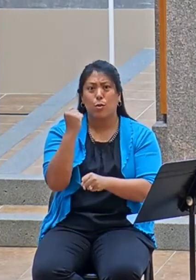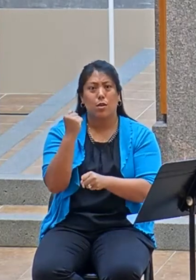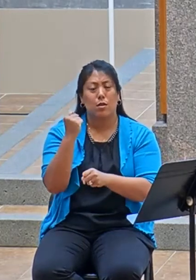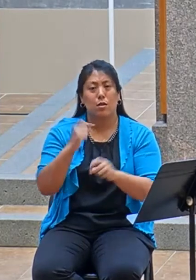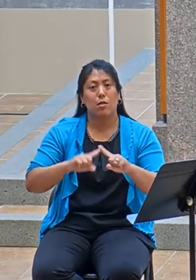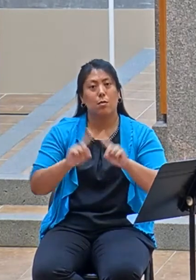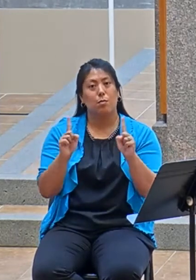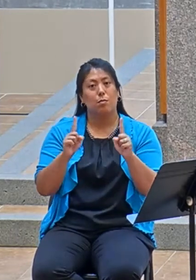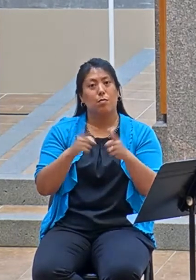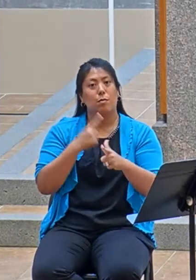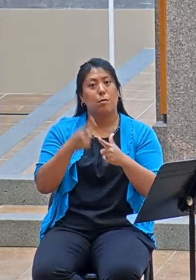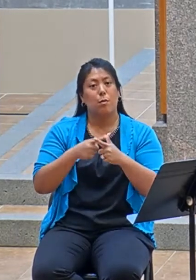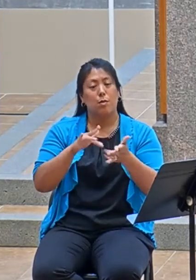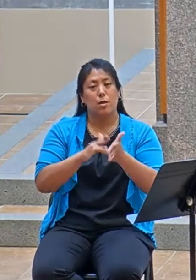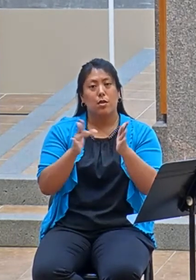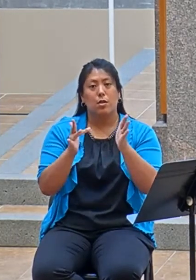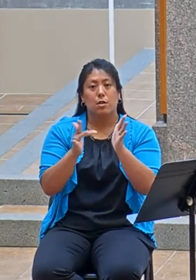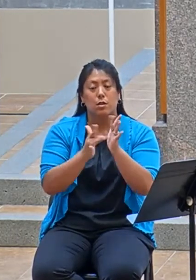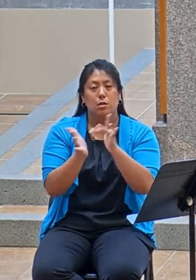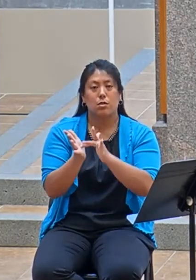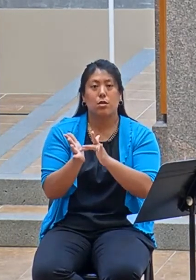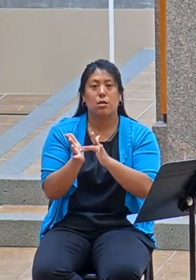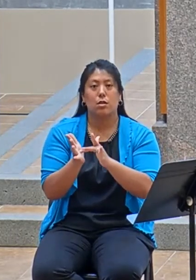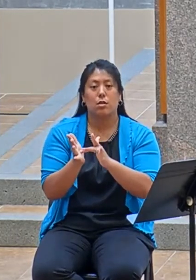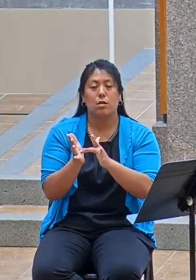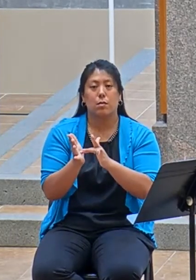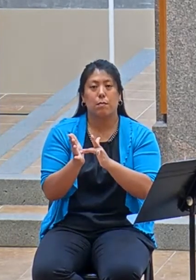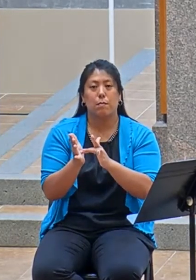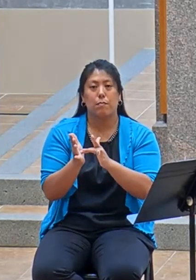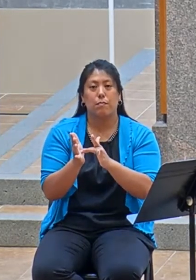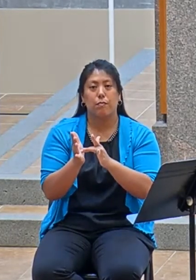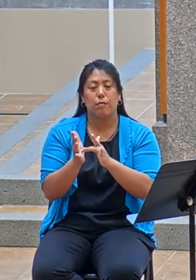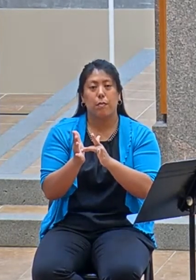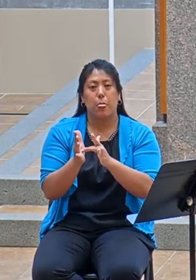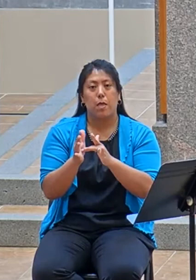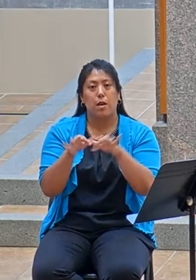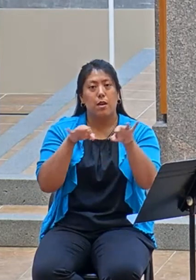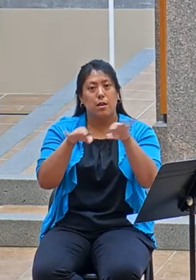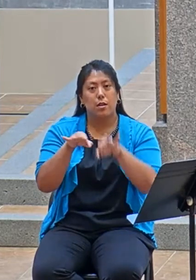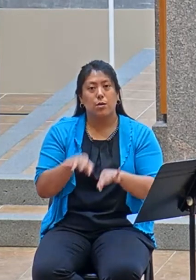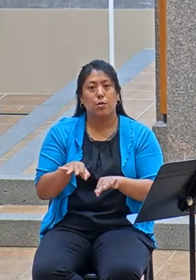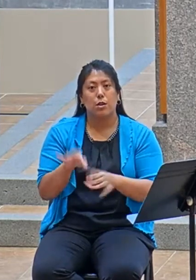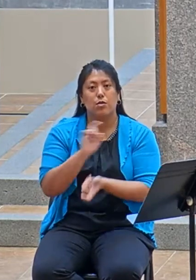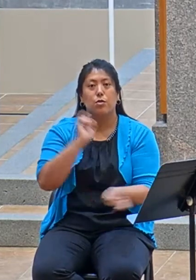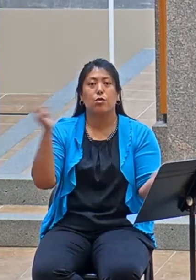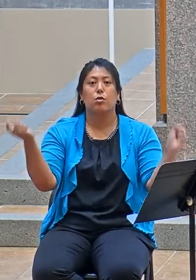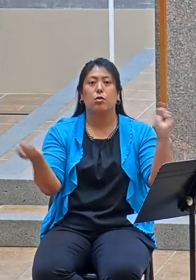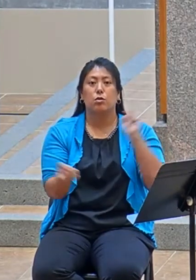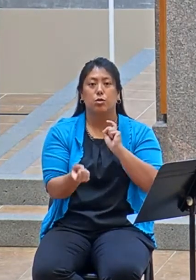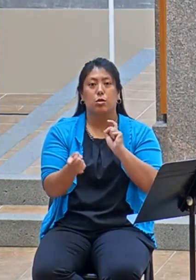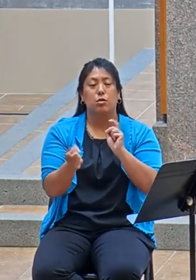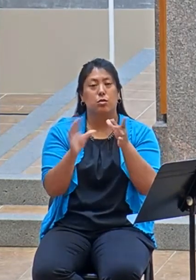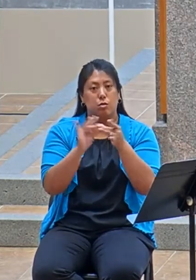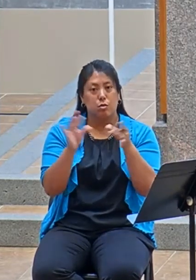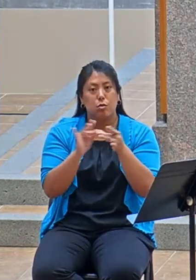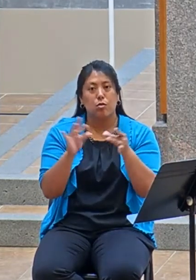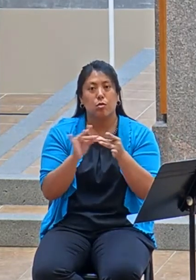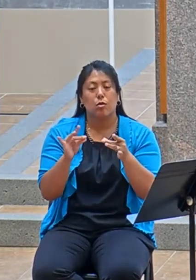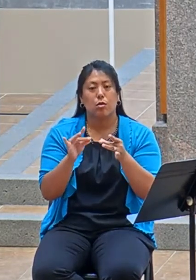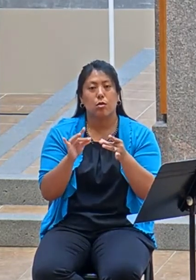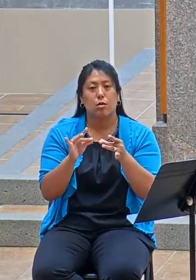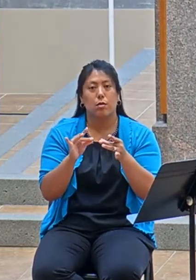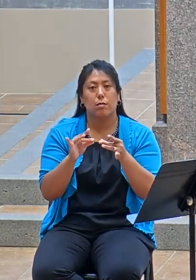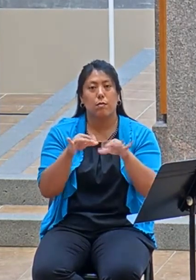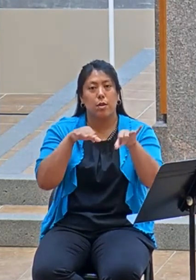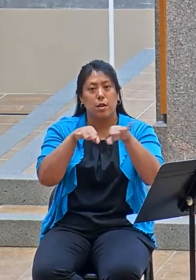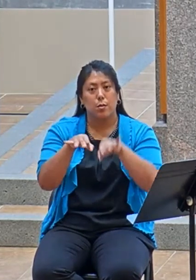then Jesus does this shrewdness, this flip. He shows that the sower, by allowing the